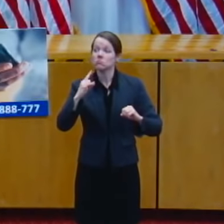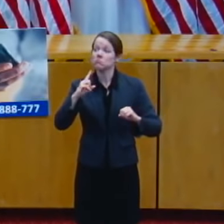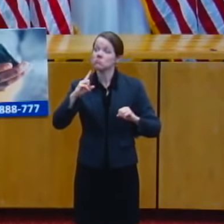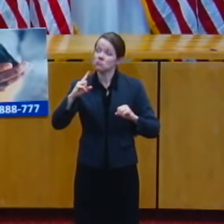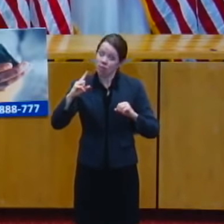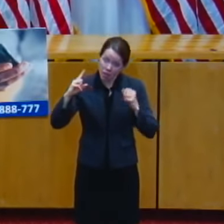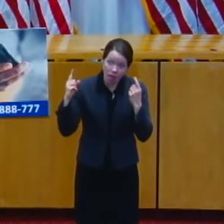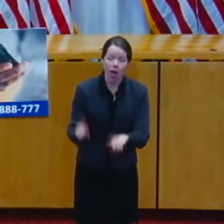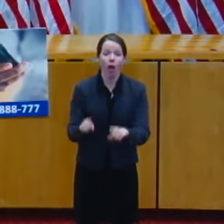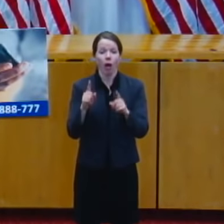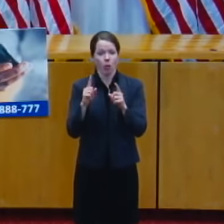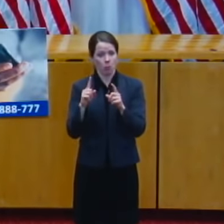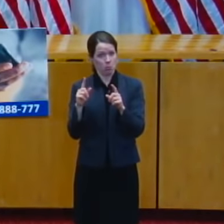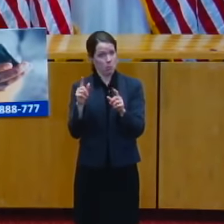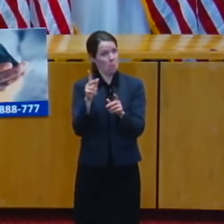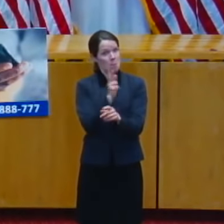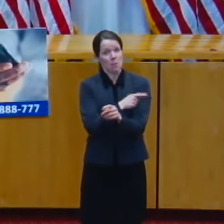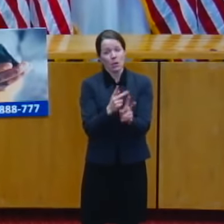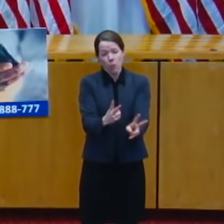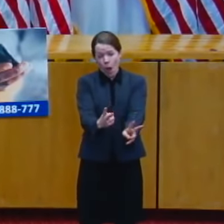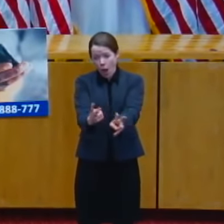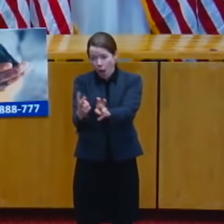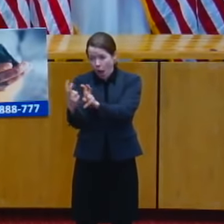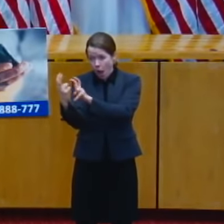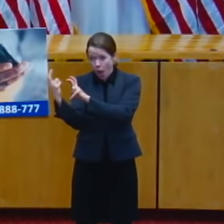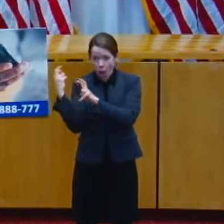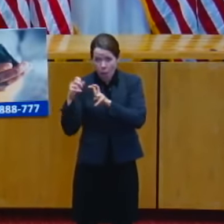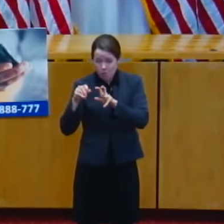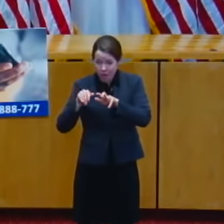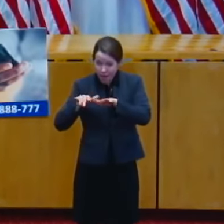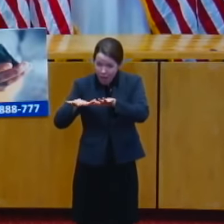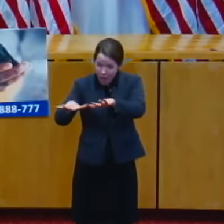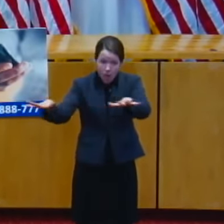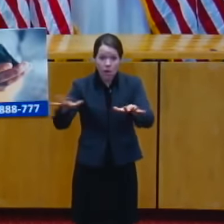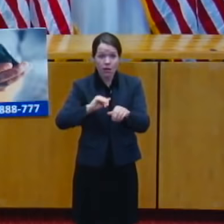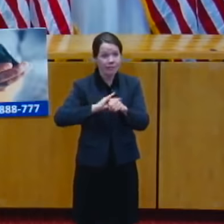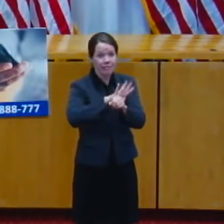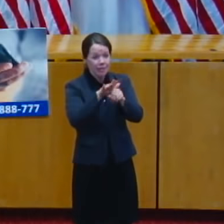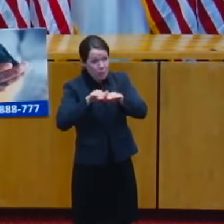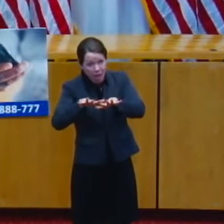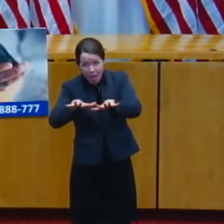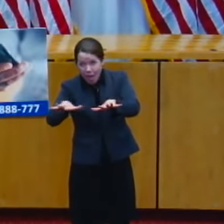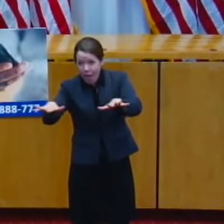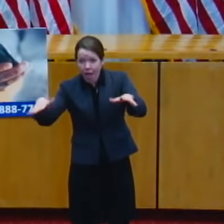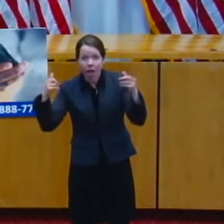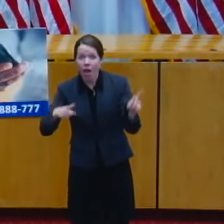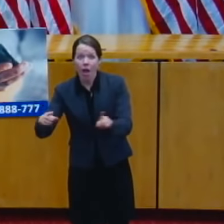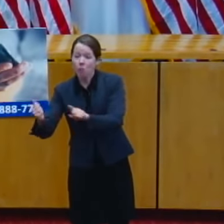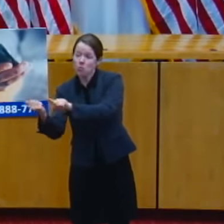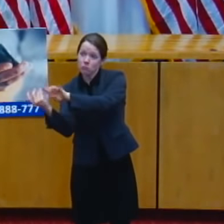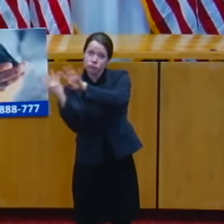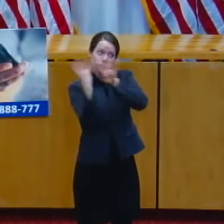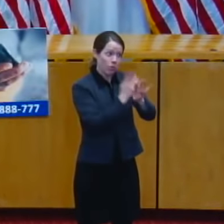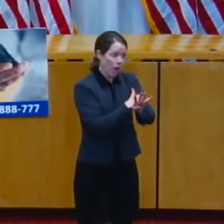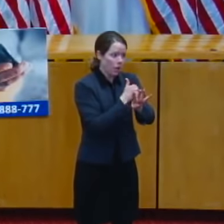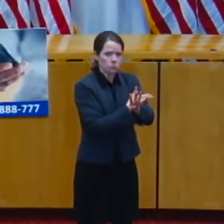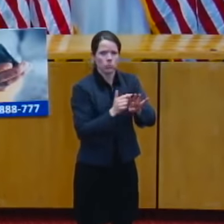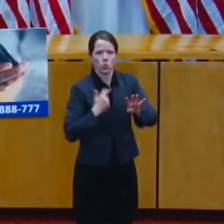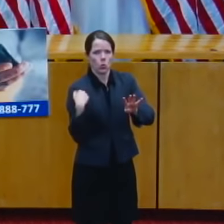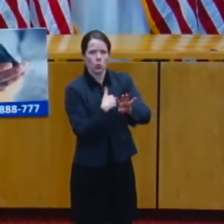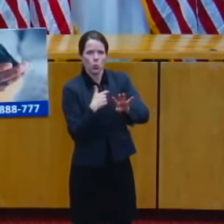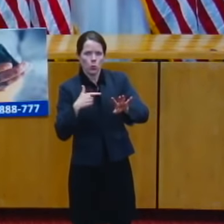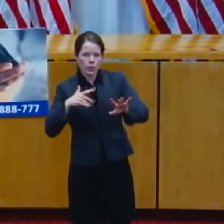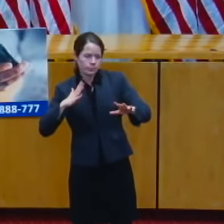time. In the worst-case scenario, our Department of Public Health jointly developed guidelines for hospitals